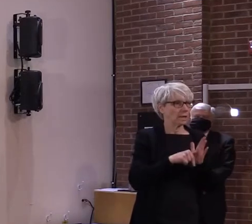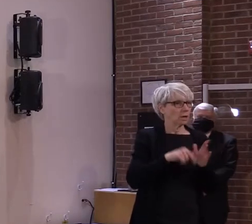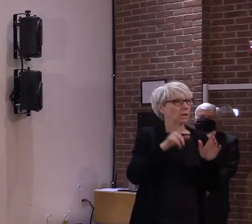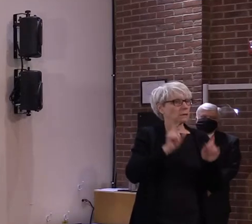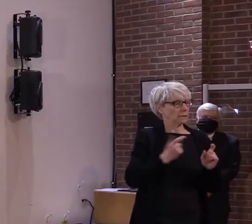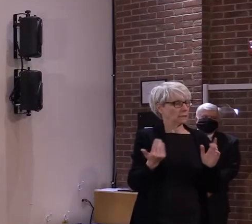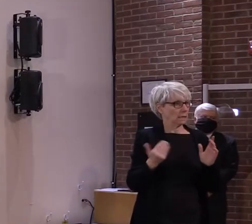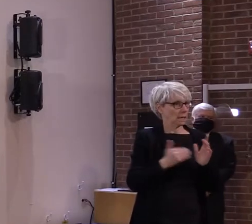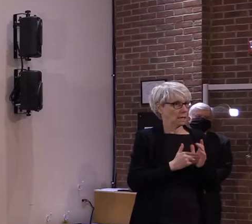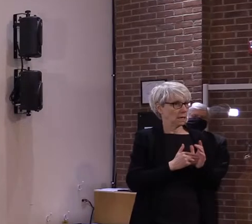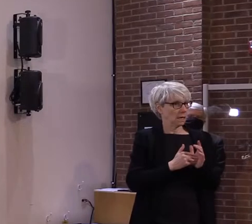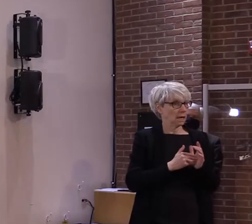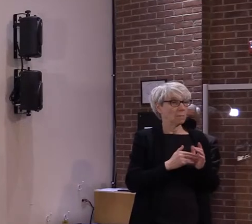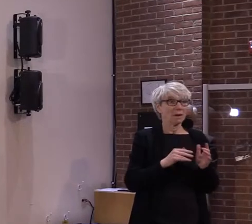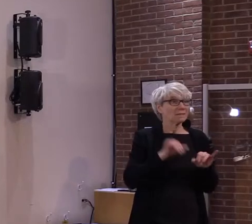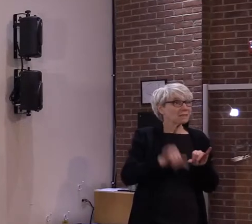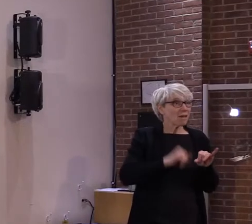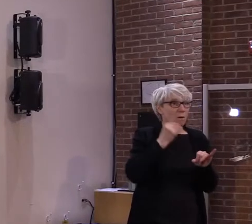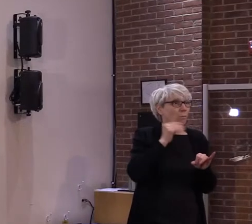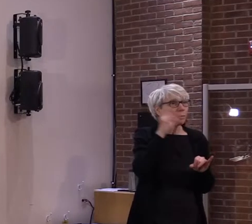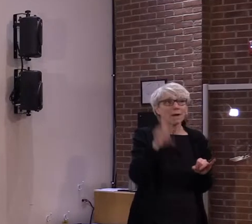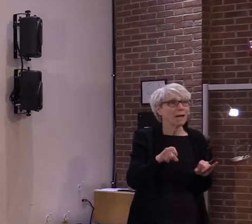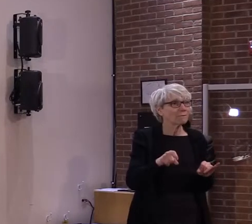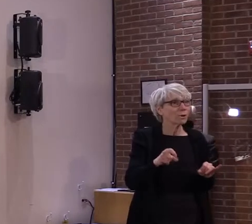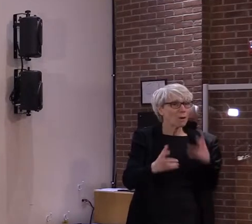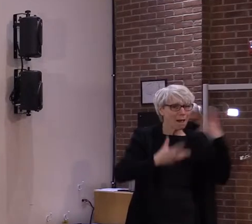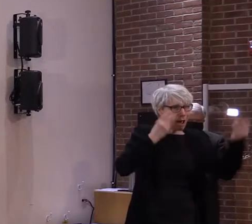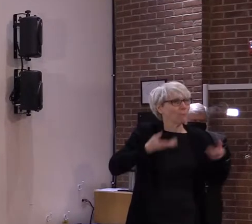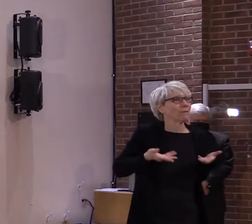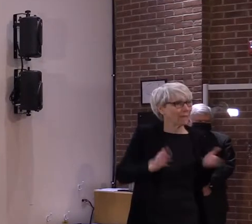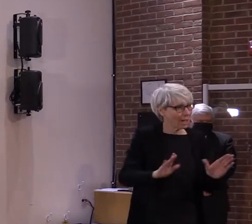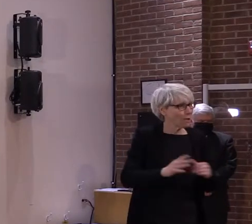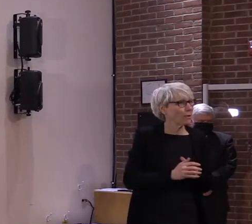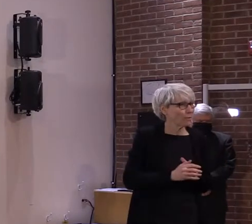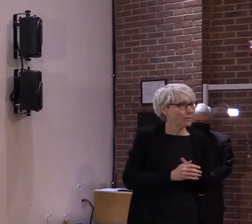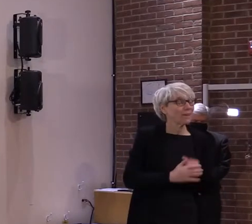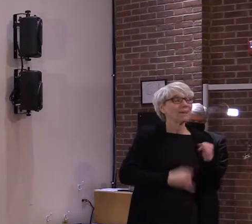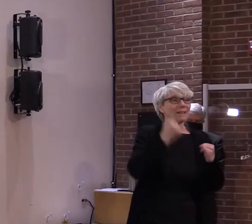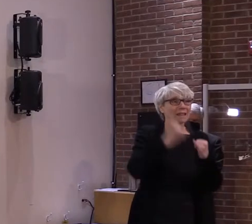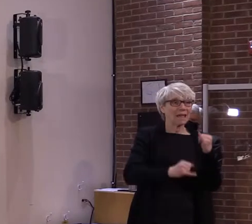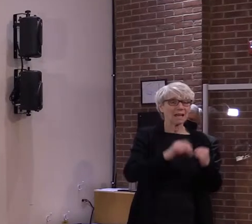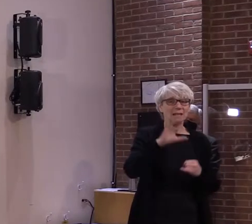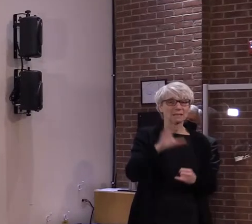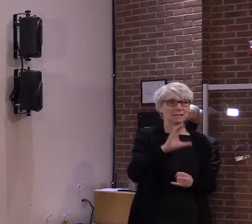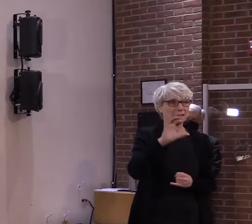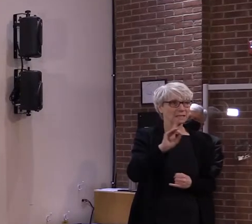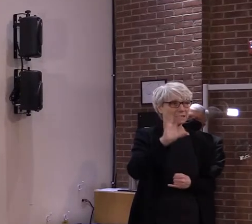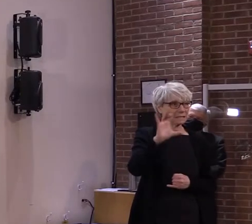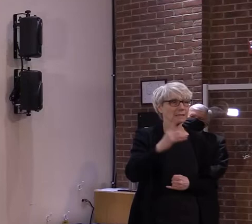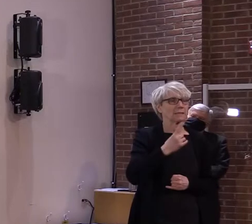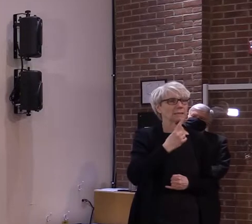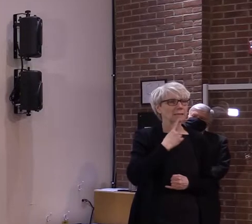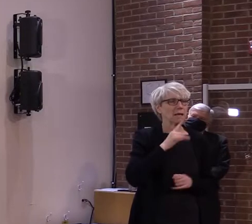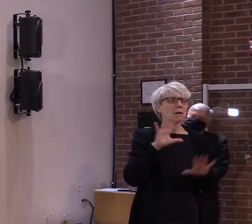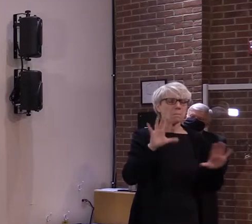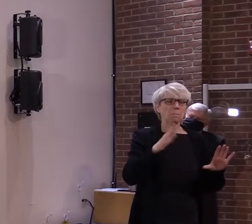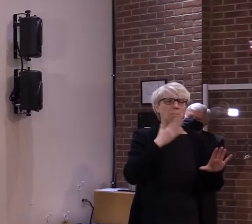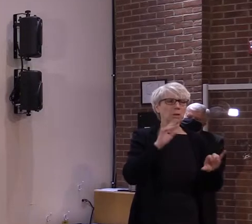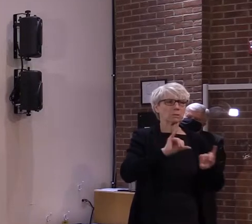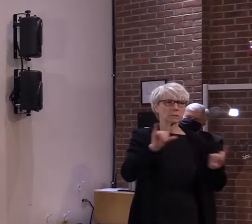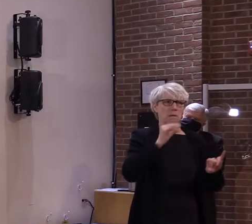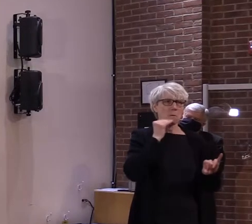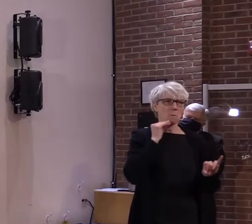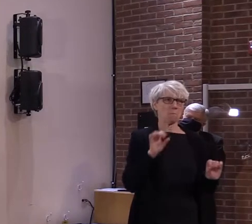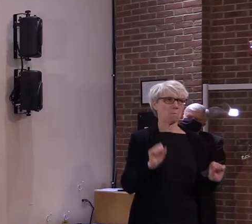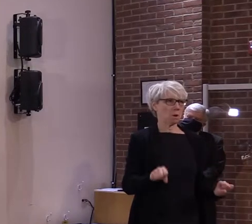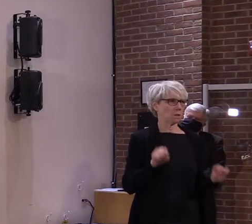quarantine. Finally, the CDC continues to recommend against travel at this time due to the rising number of